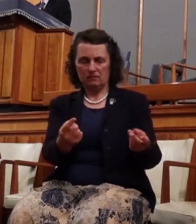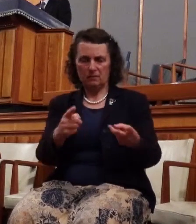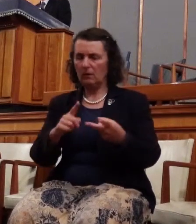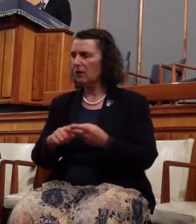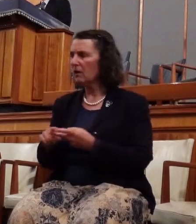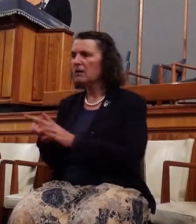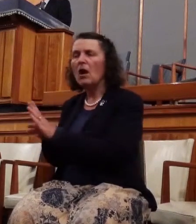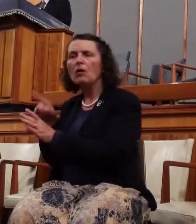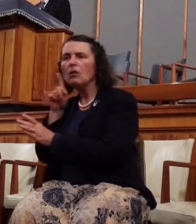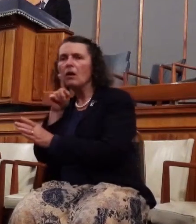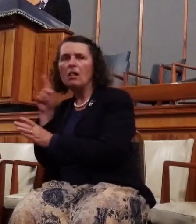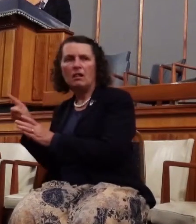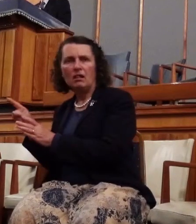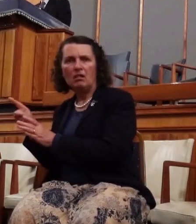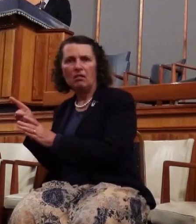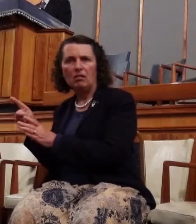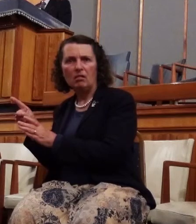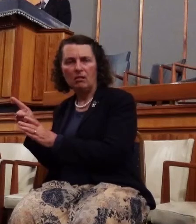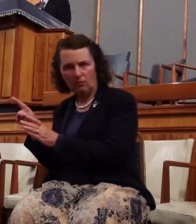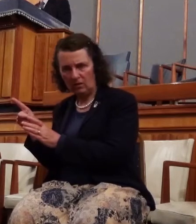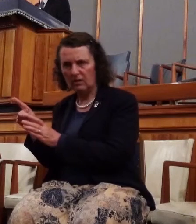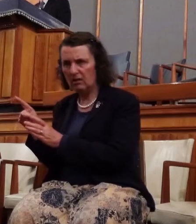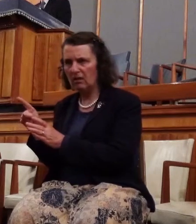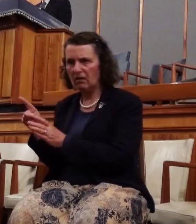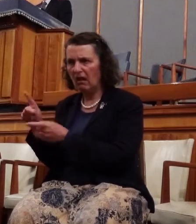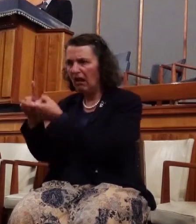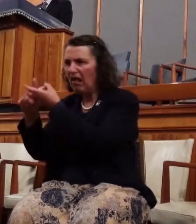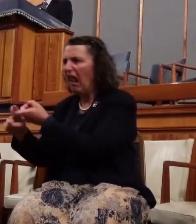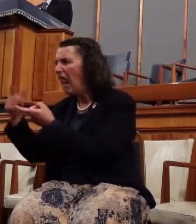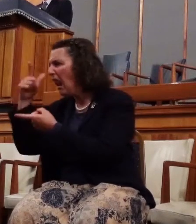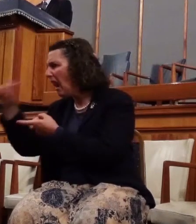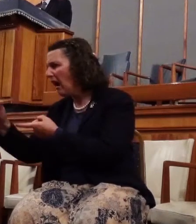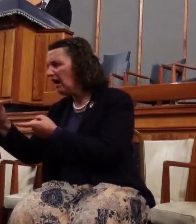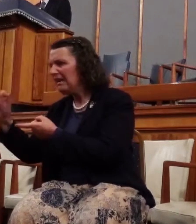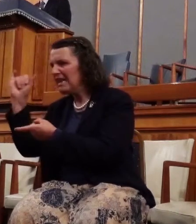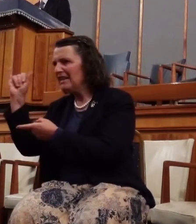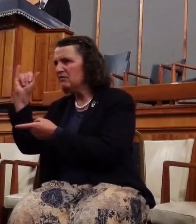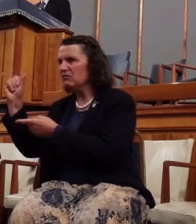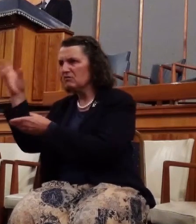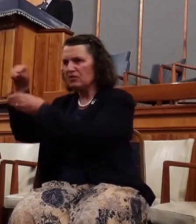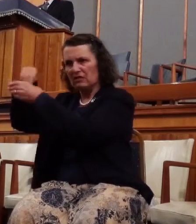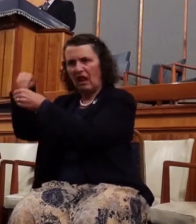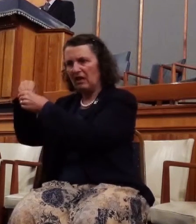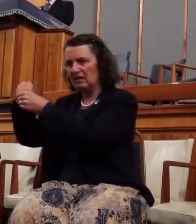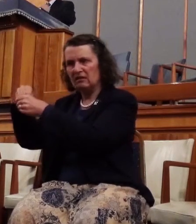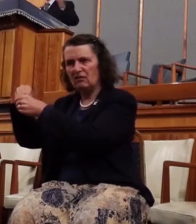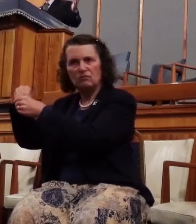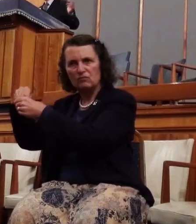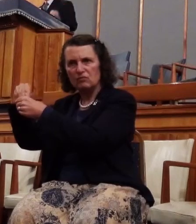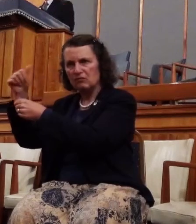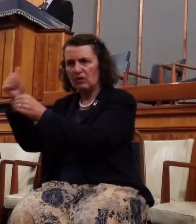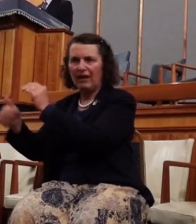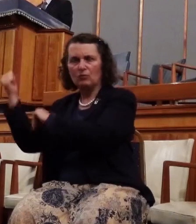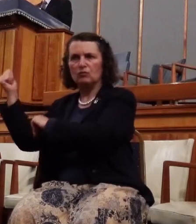repented from her sins, and instead of being a fortune teller, instead of a spirit of divination, now she was set